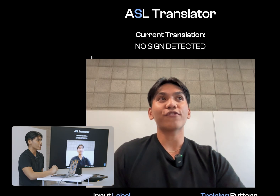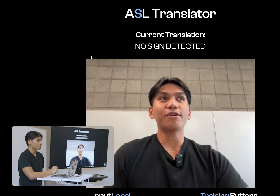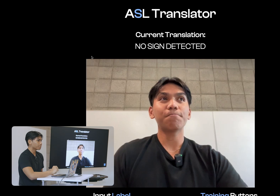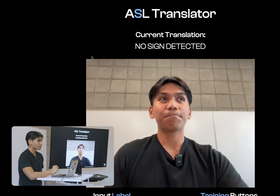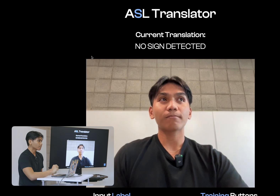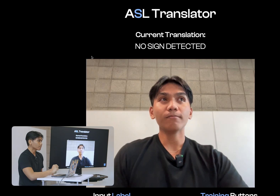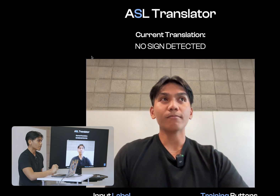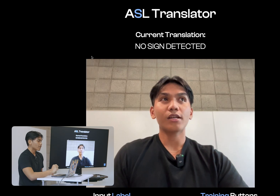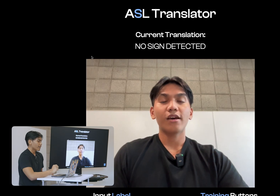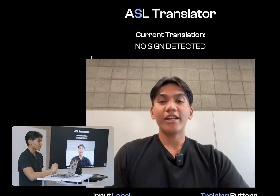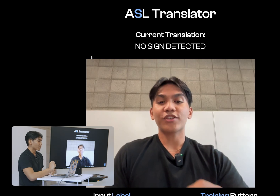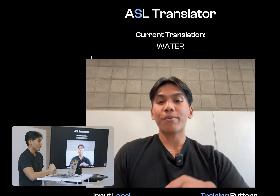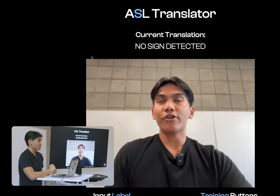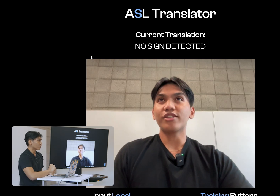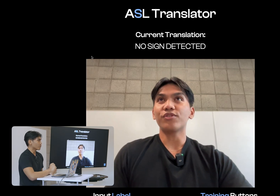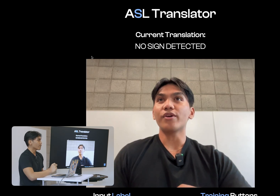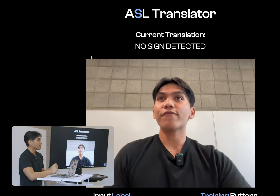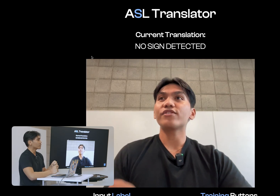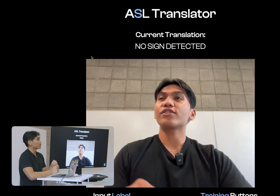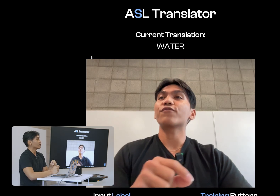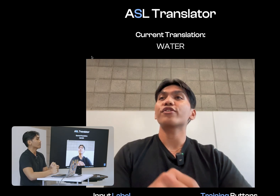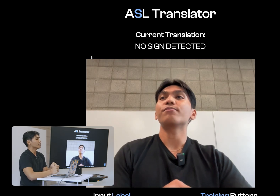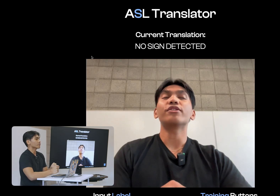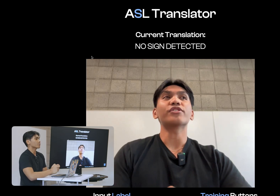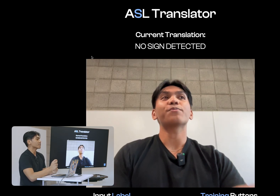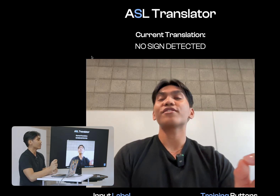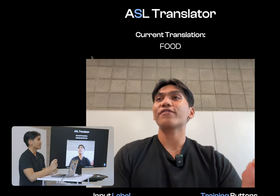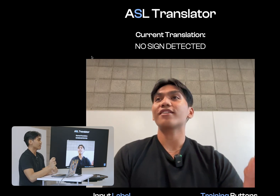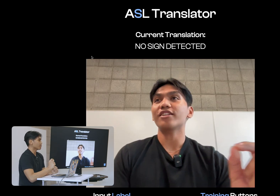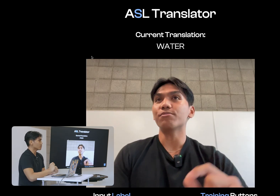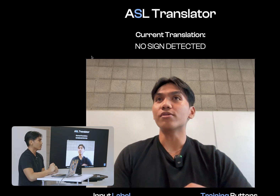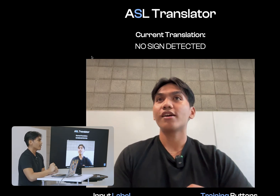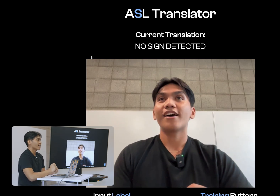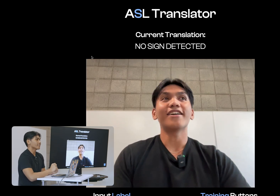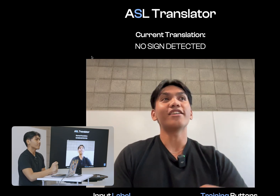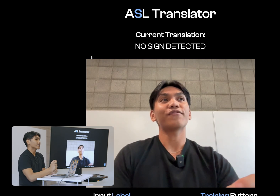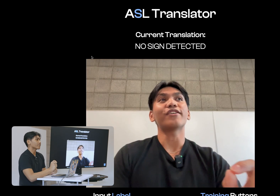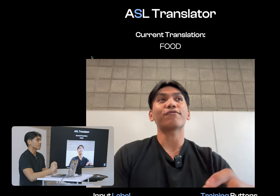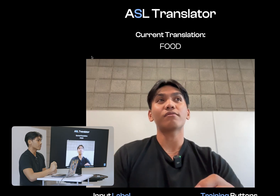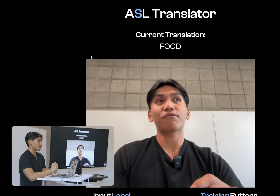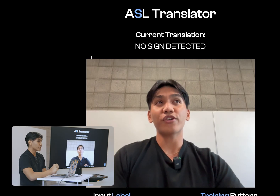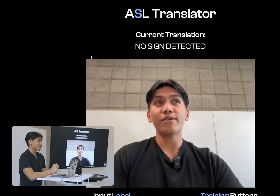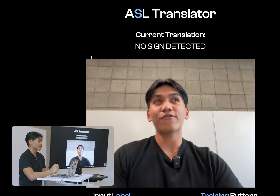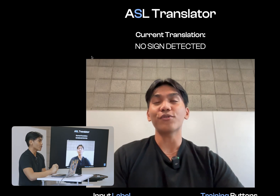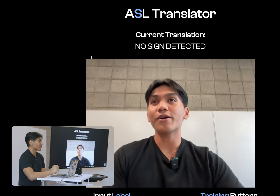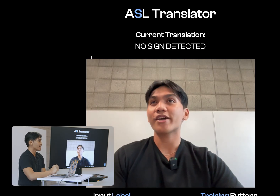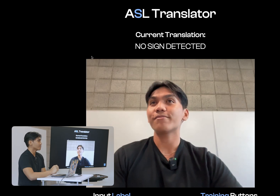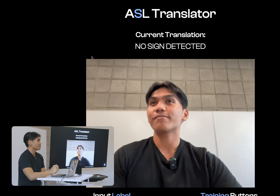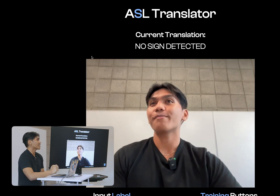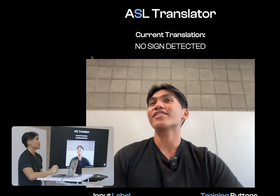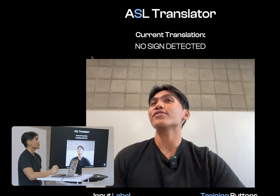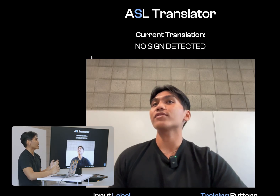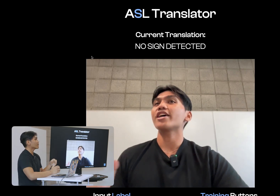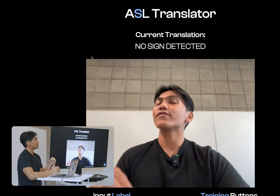each frame and it's comparing it to every single frame under a specific label. And if that frame from the